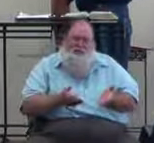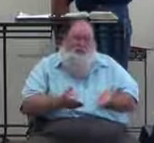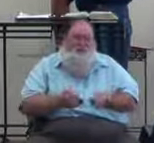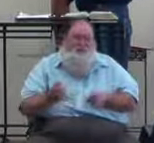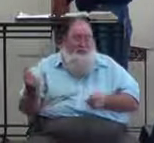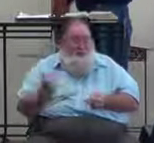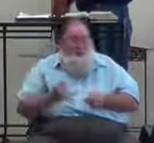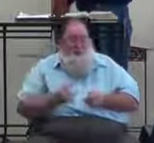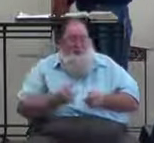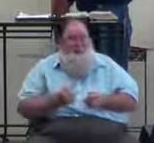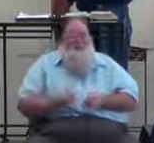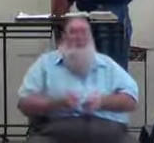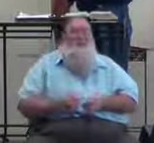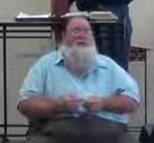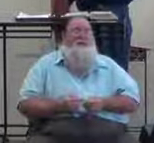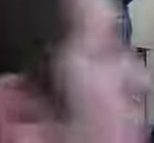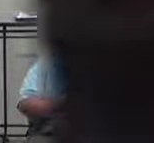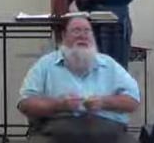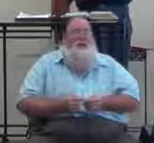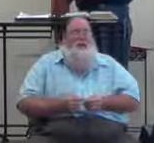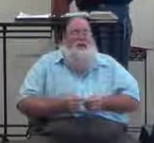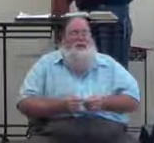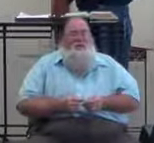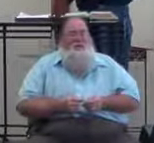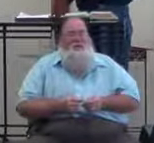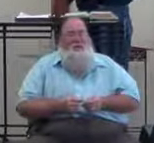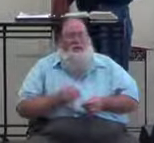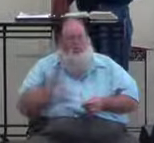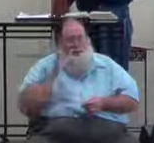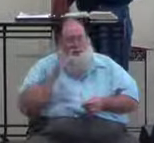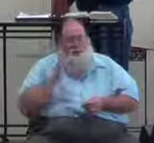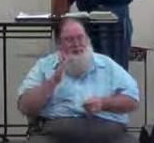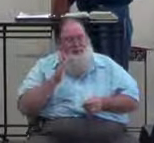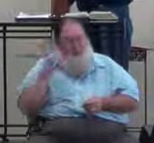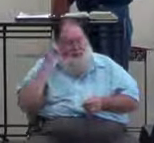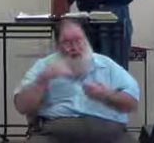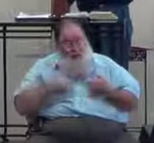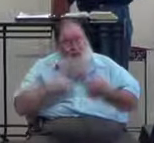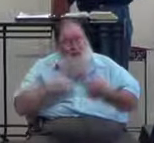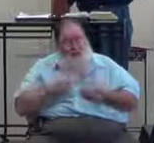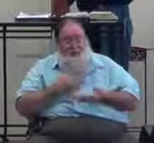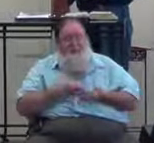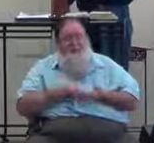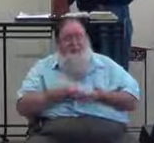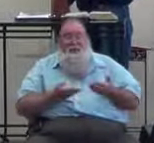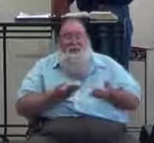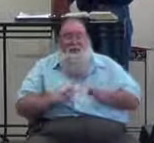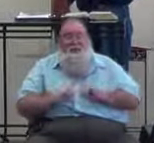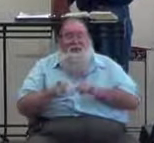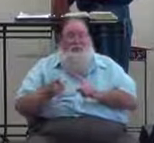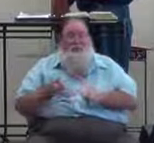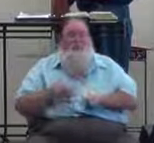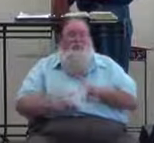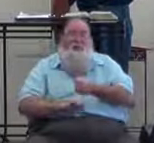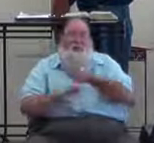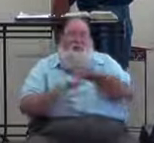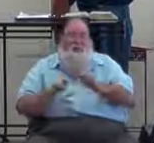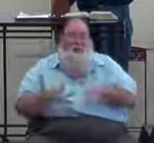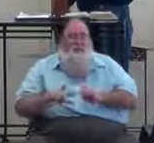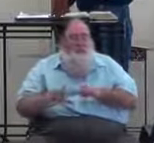few $1,000 laying around, maybe you can go. Okay? Thank you. And we're going to help support somebody going, so I want to do that so we can maybe get